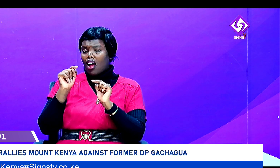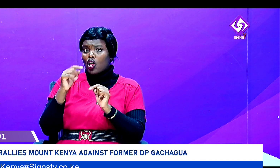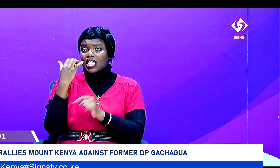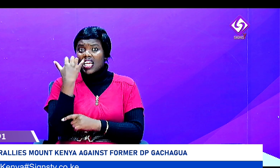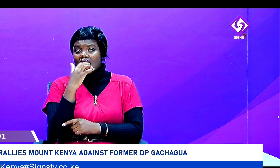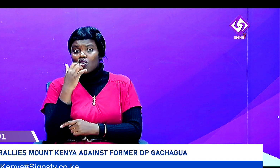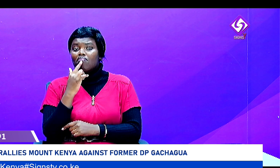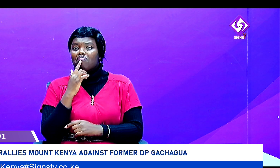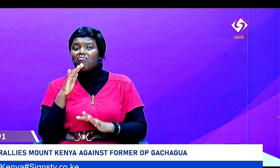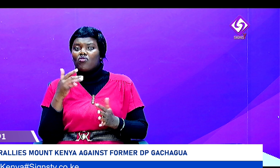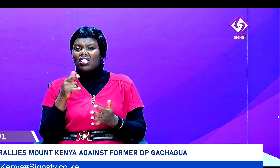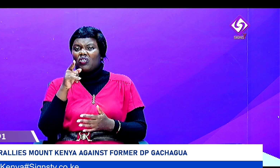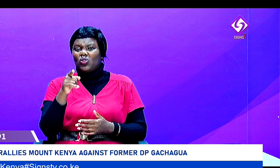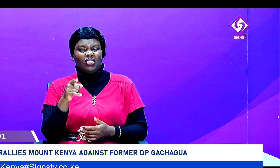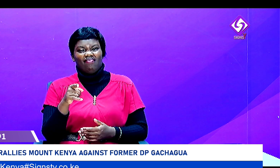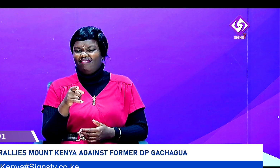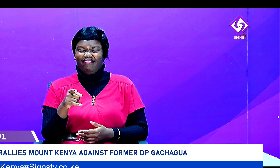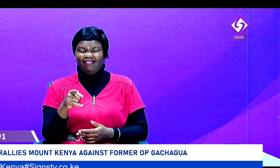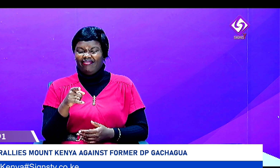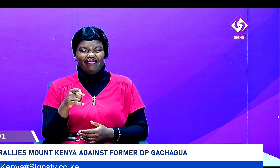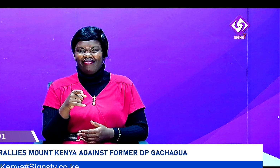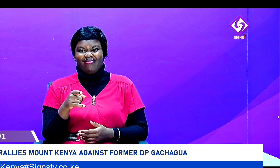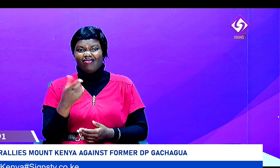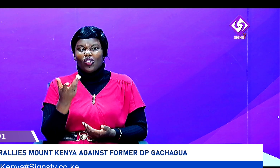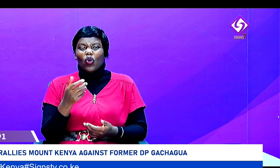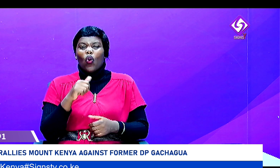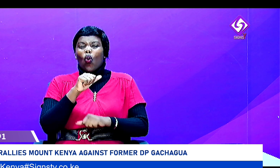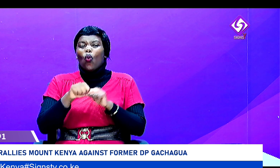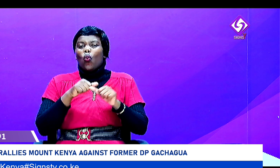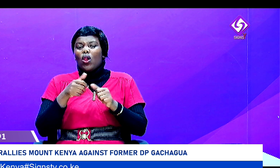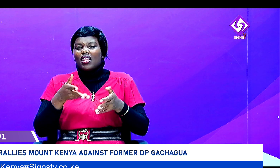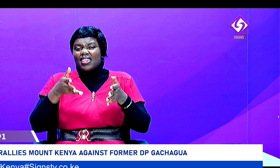administration through violence.